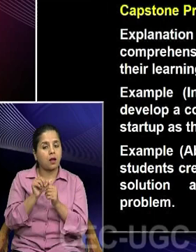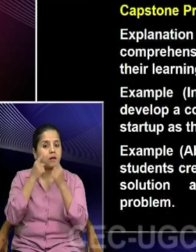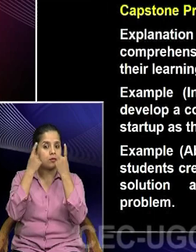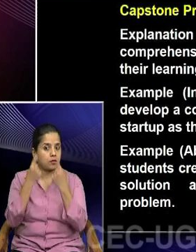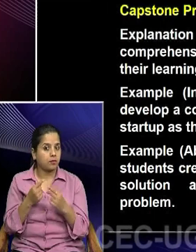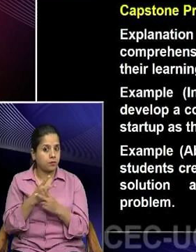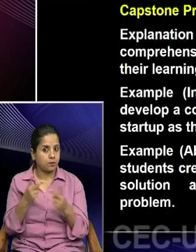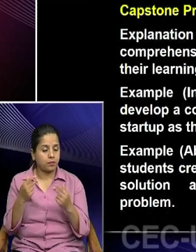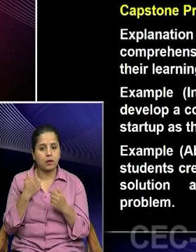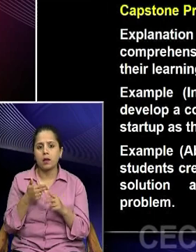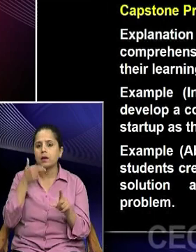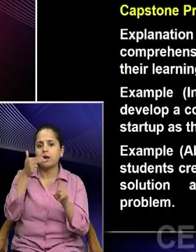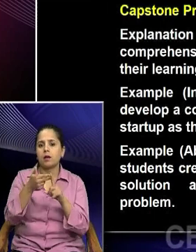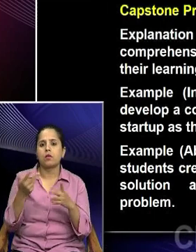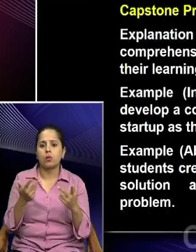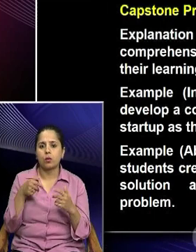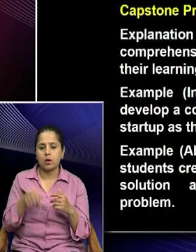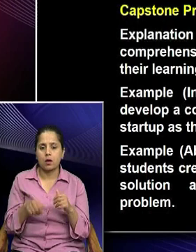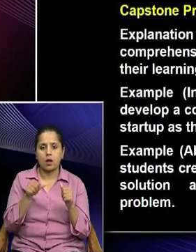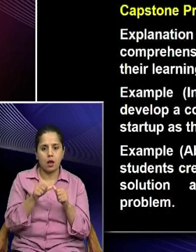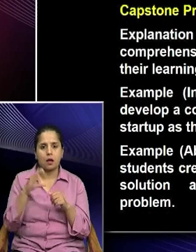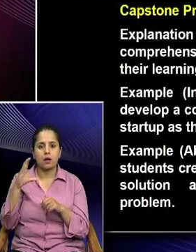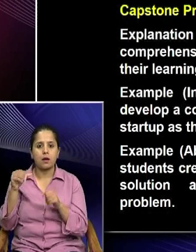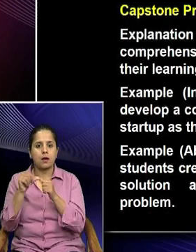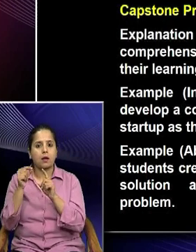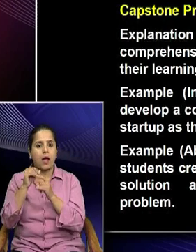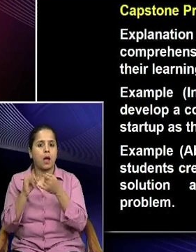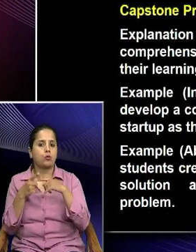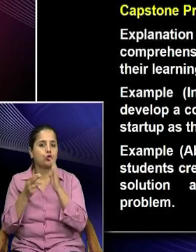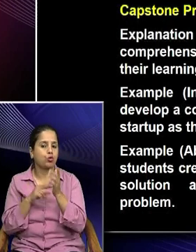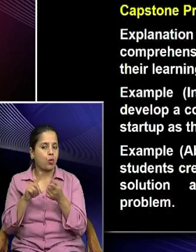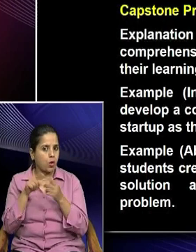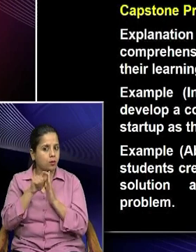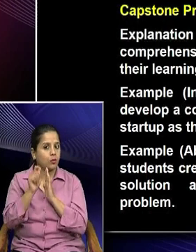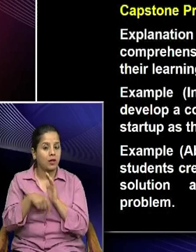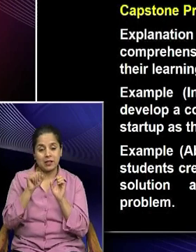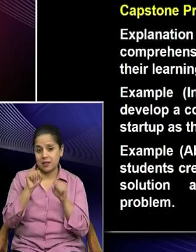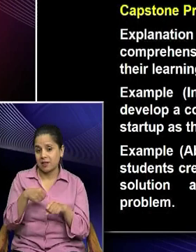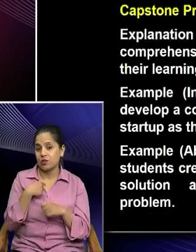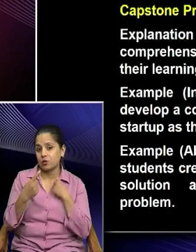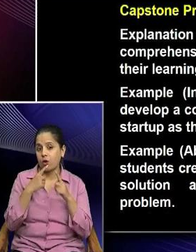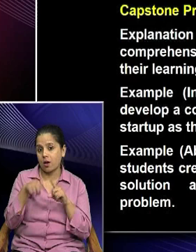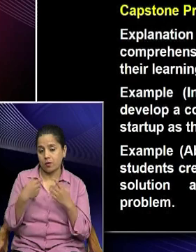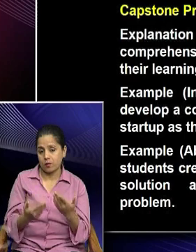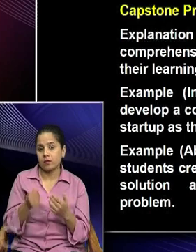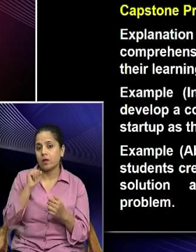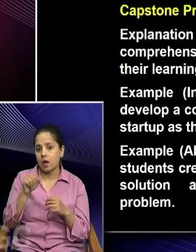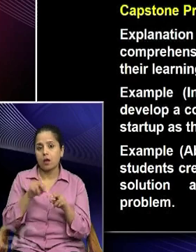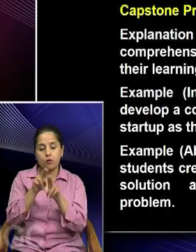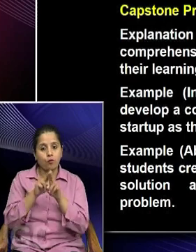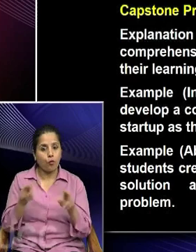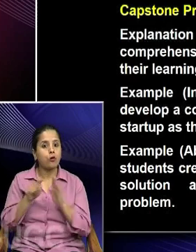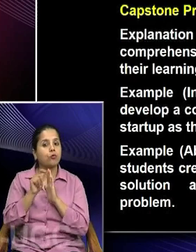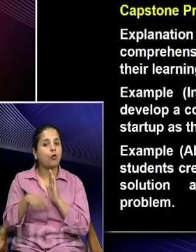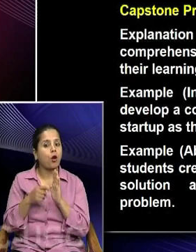assessment, and we call it as a capstone project. Yes, we are talking about a complete